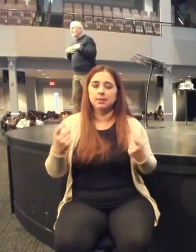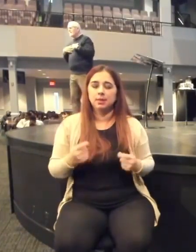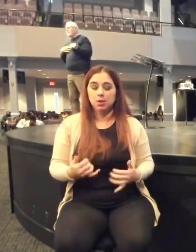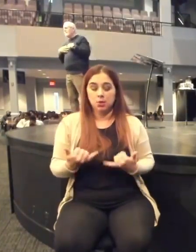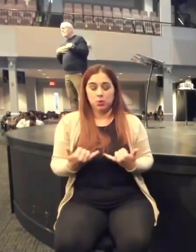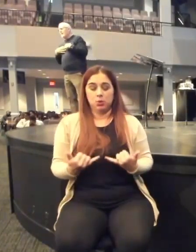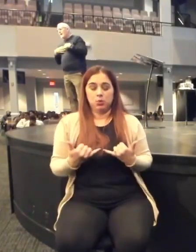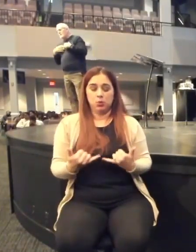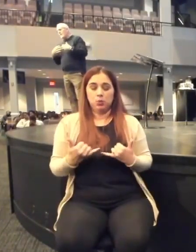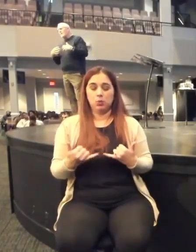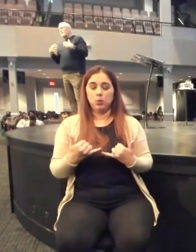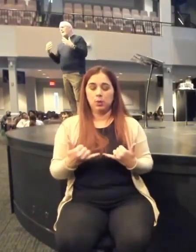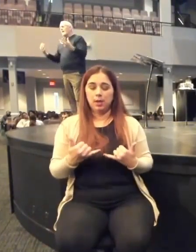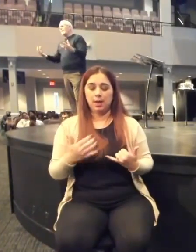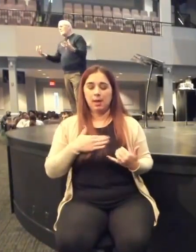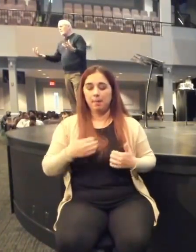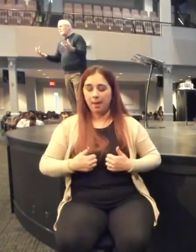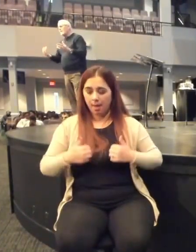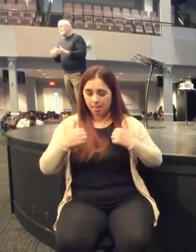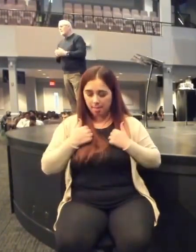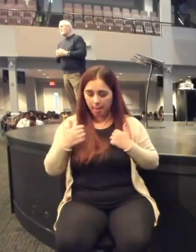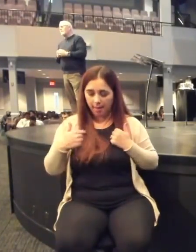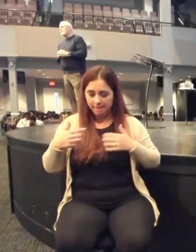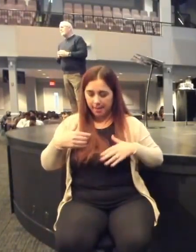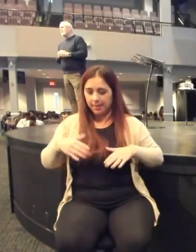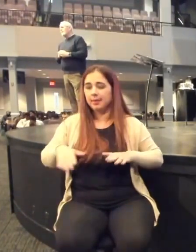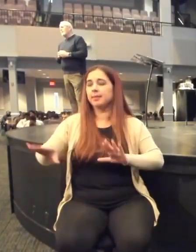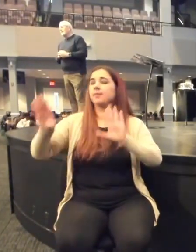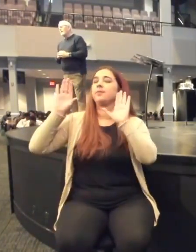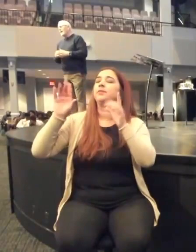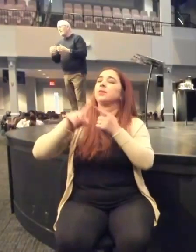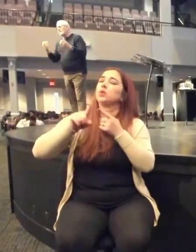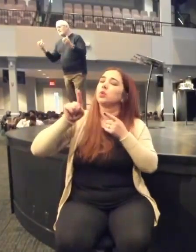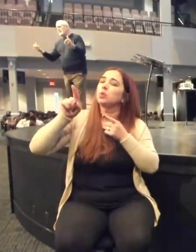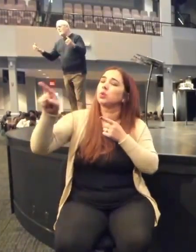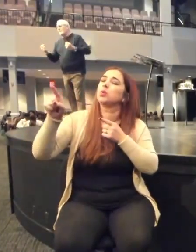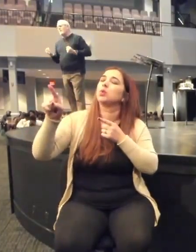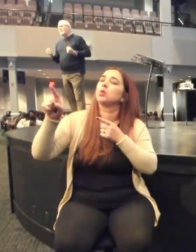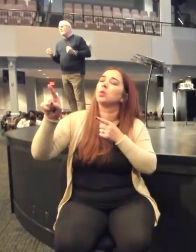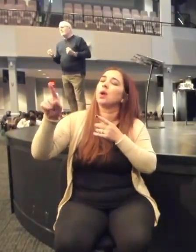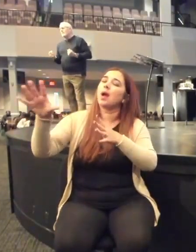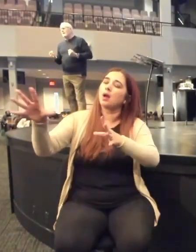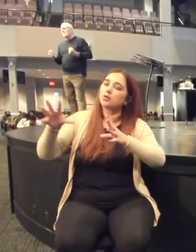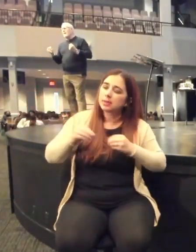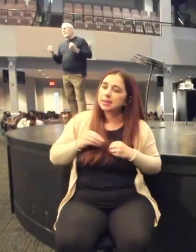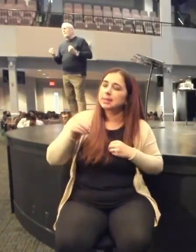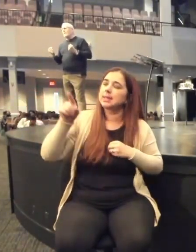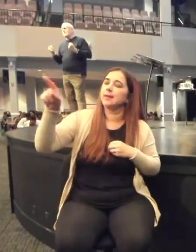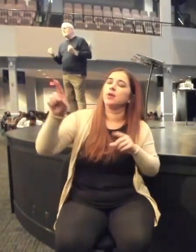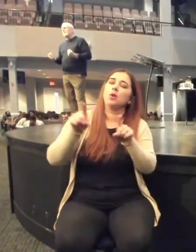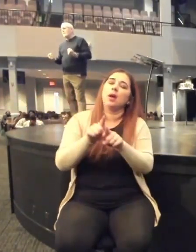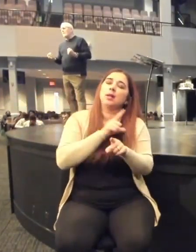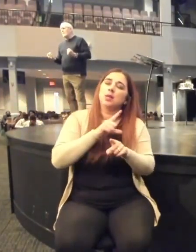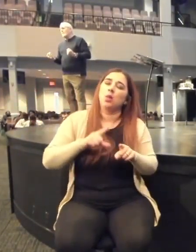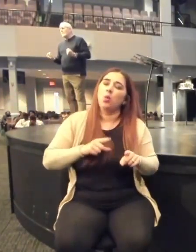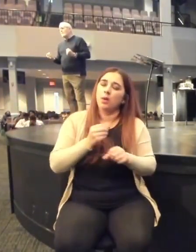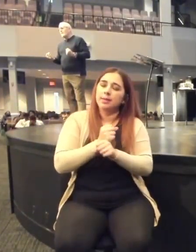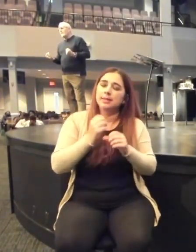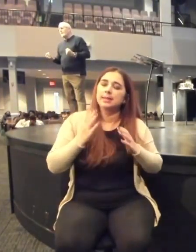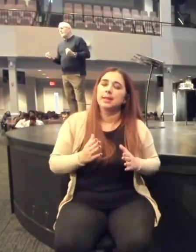Today, I turn my life over to you, and I receive you as my Lord and